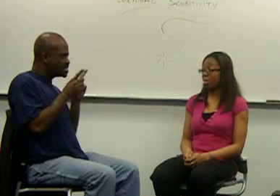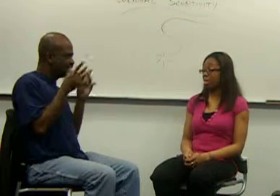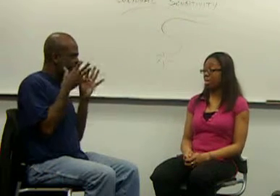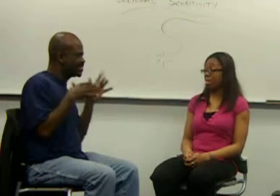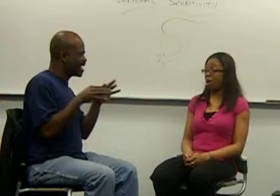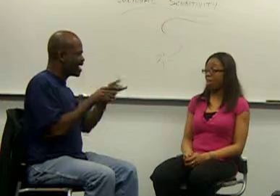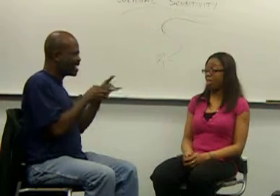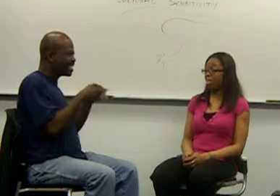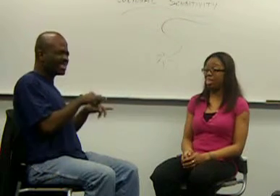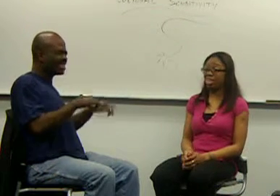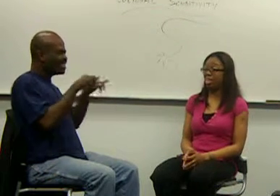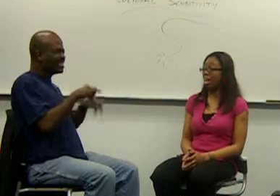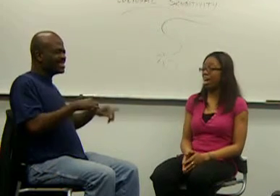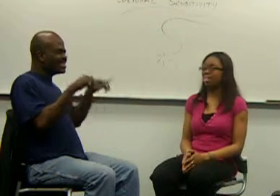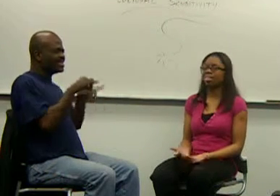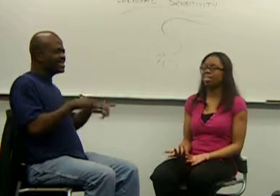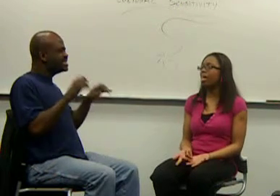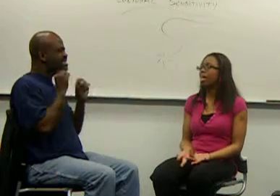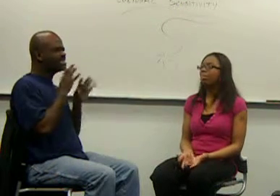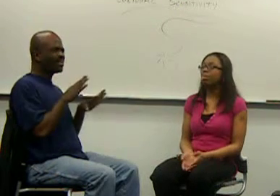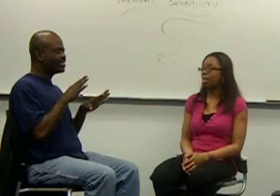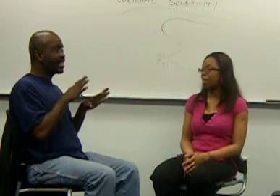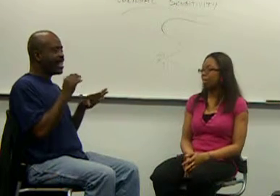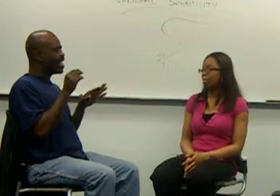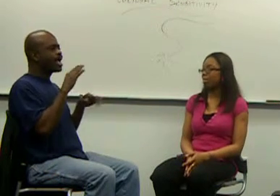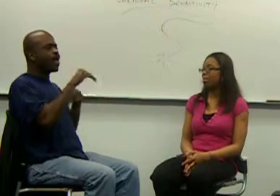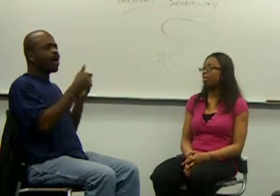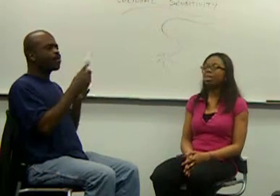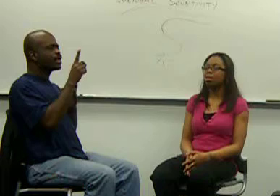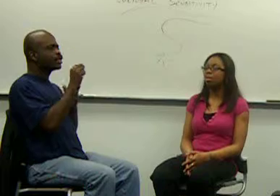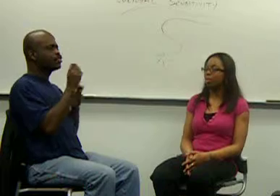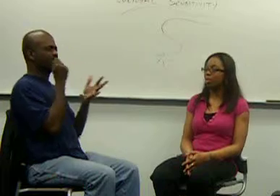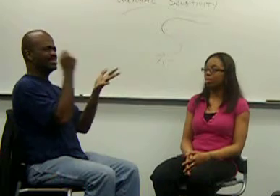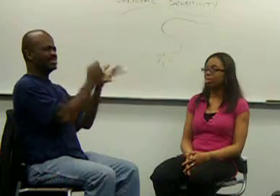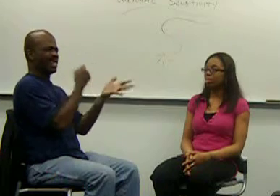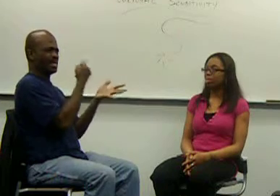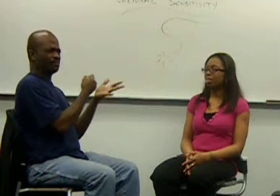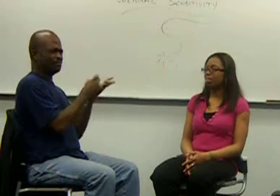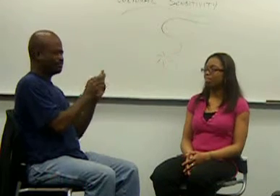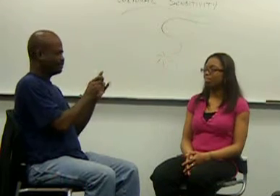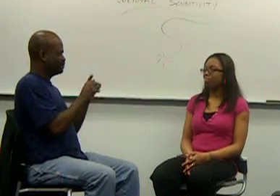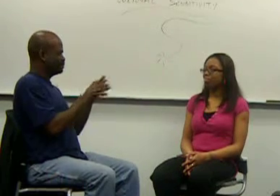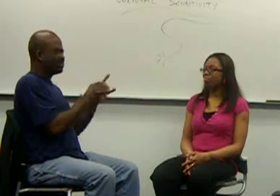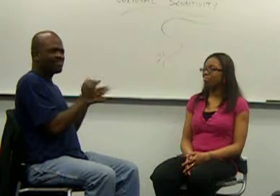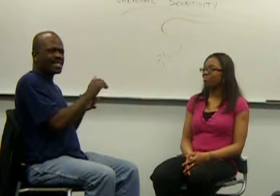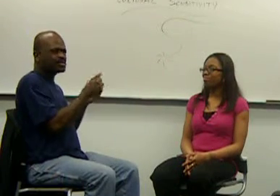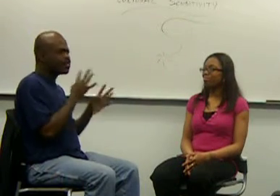hot man. I want to date this guy. The same thing. It's nothing important.